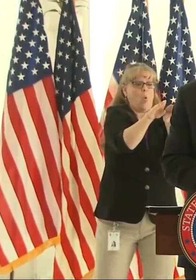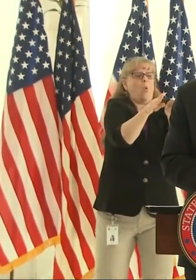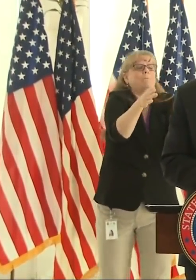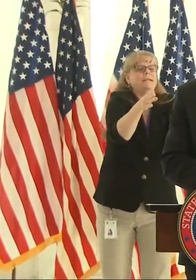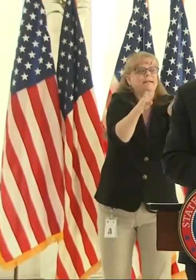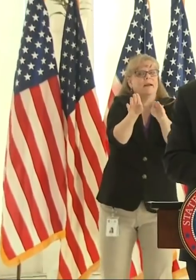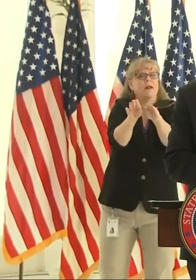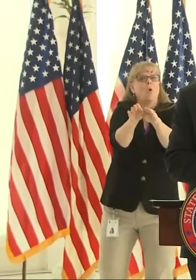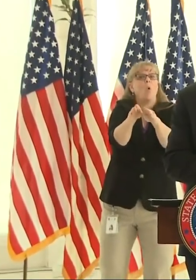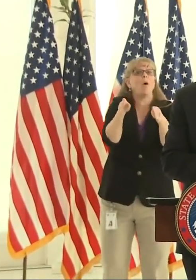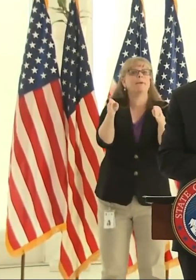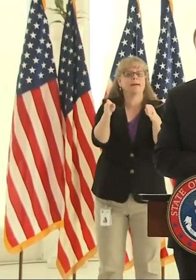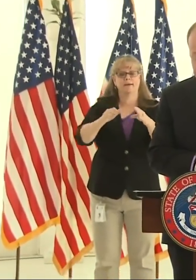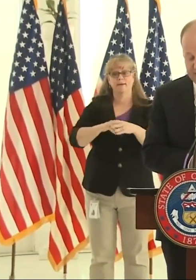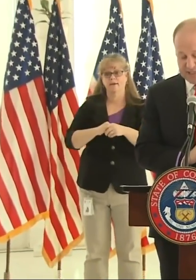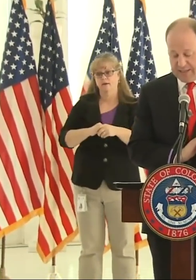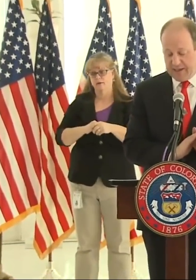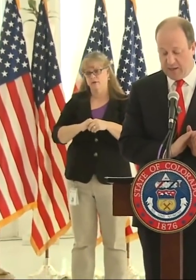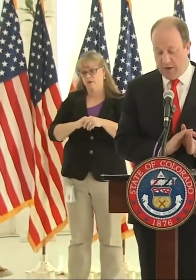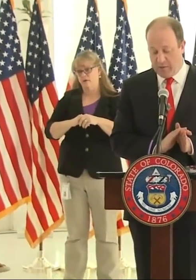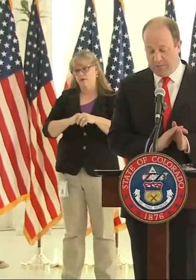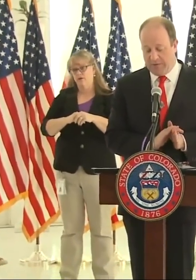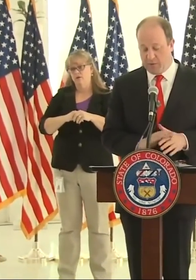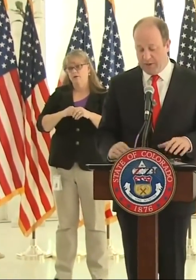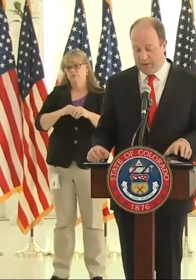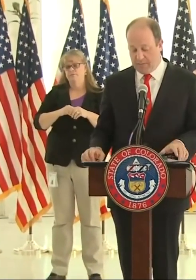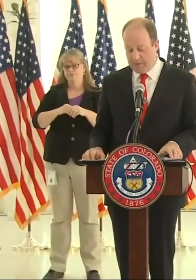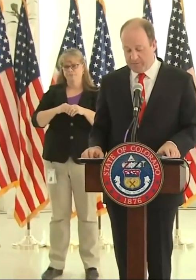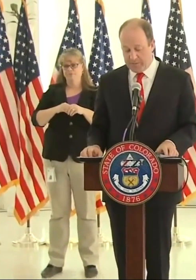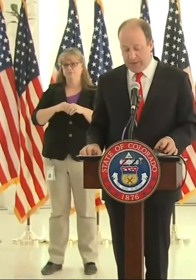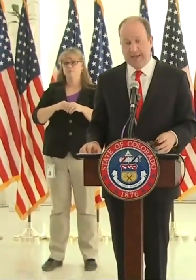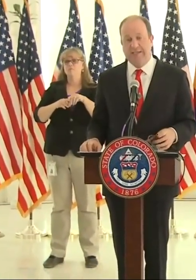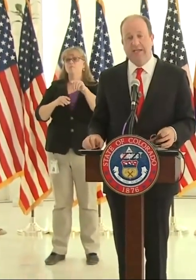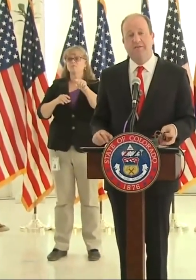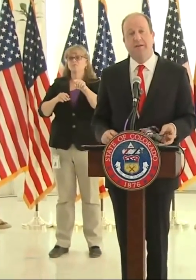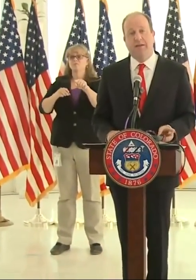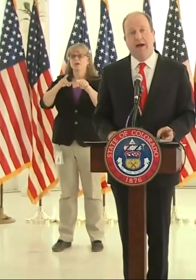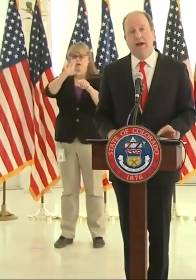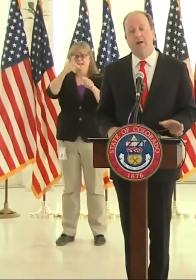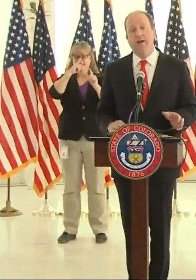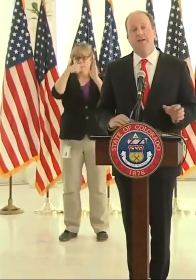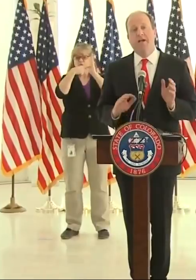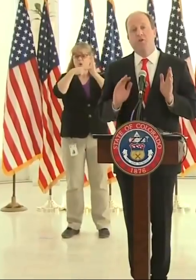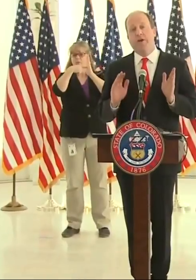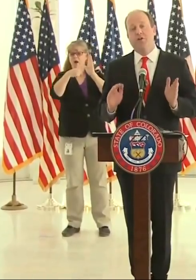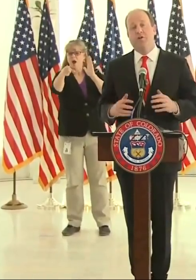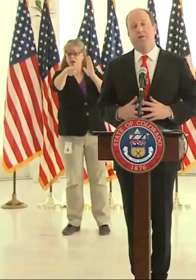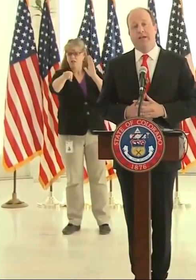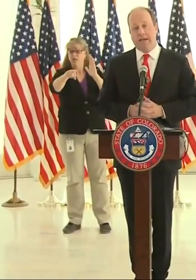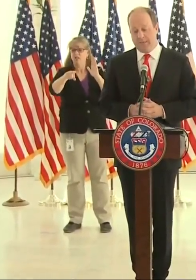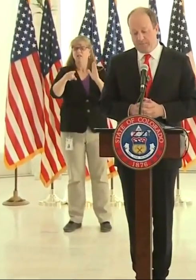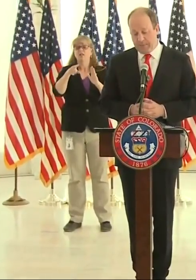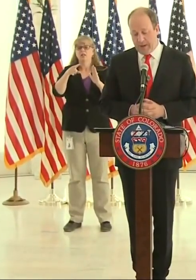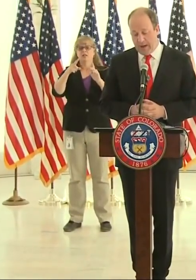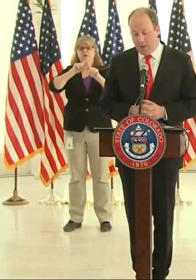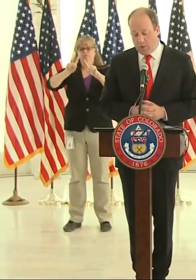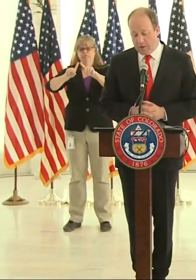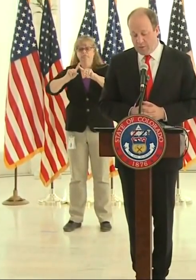important because while we have over 10,000 cases in Colorado, we believe the real number is significantly higher. Dr. Rachel